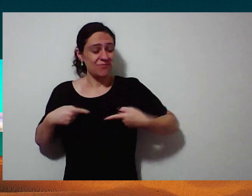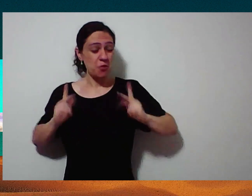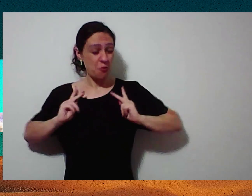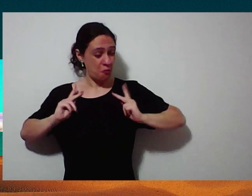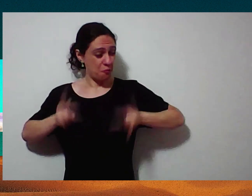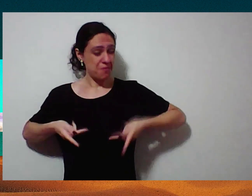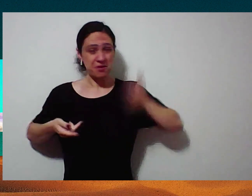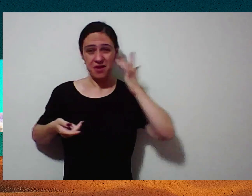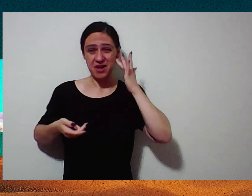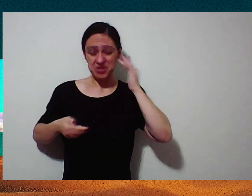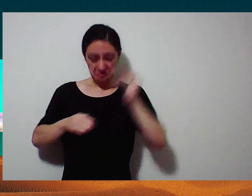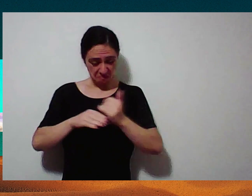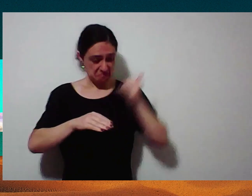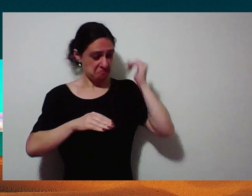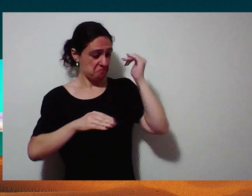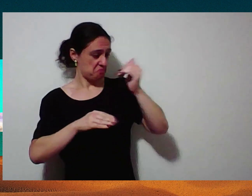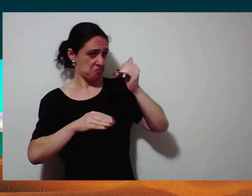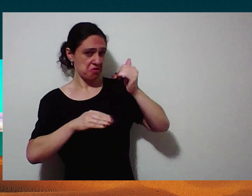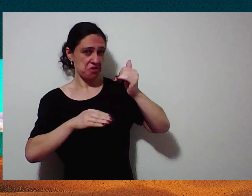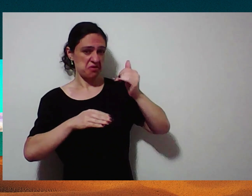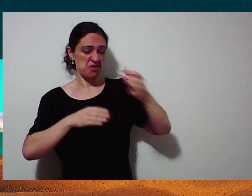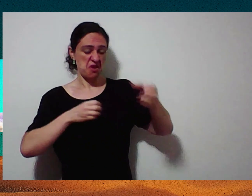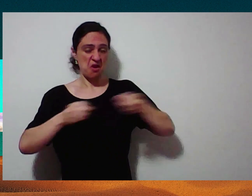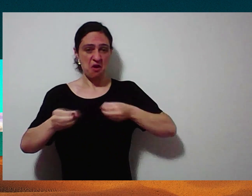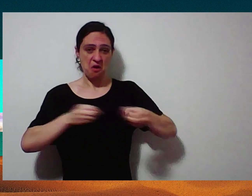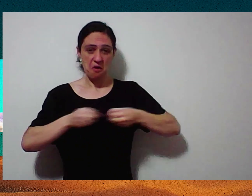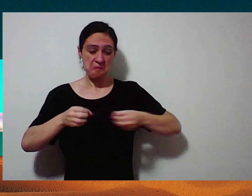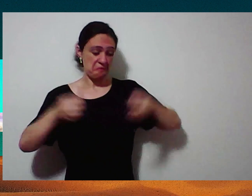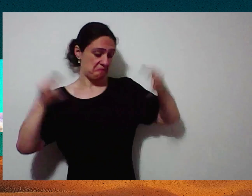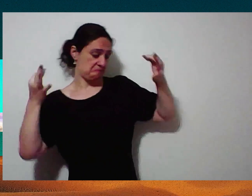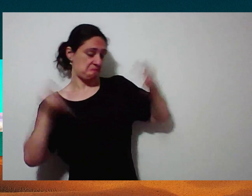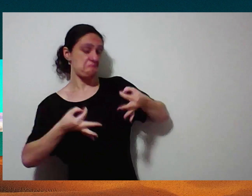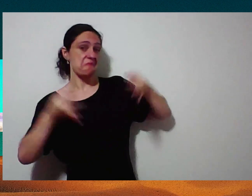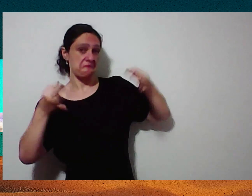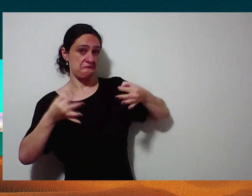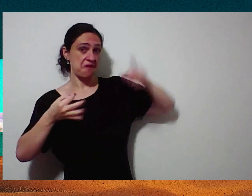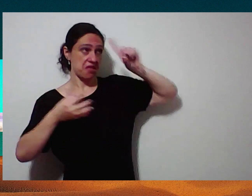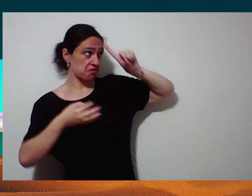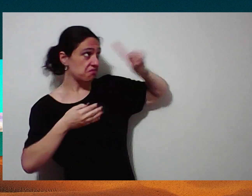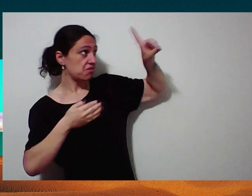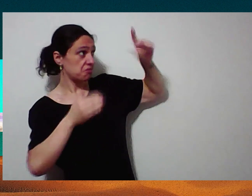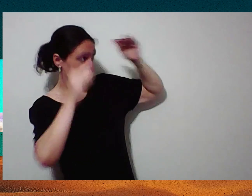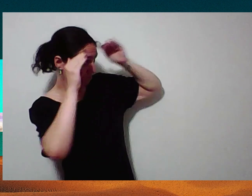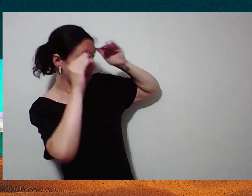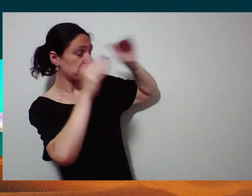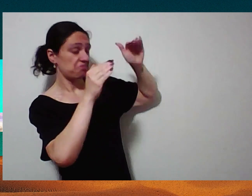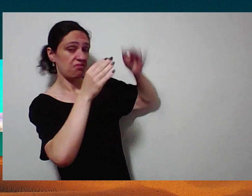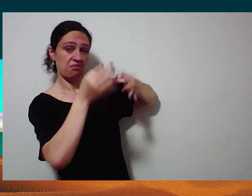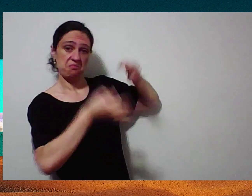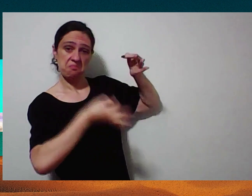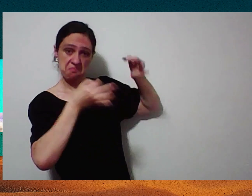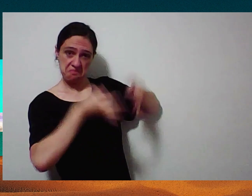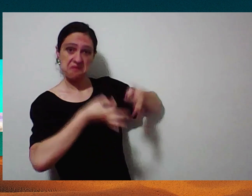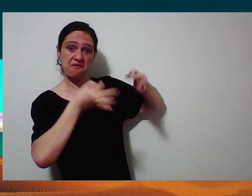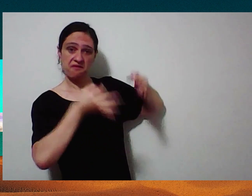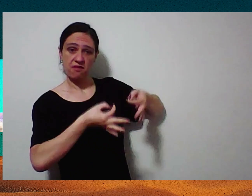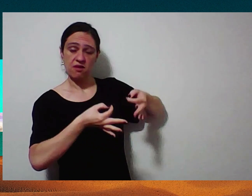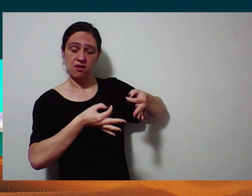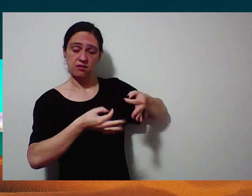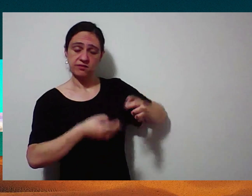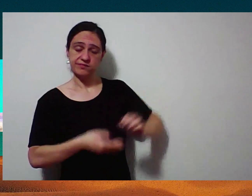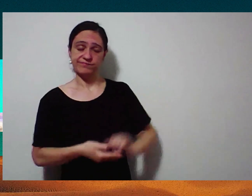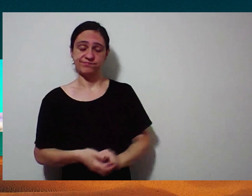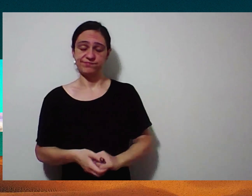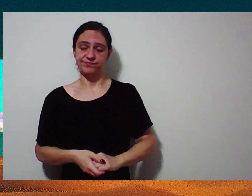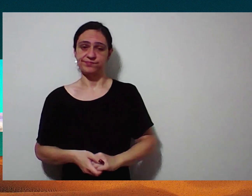perfeitas para Deus, Saints, when man think he's too capable doing works for God, e